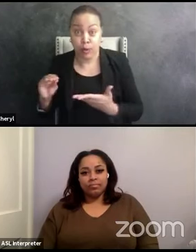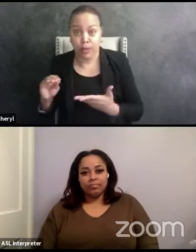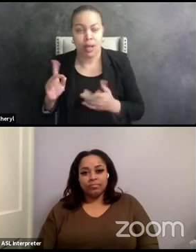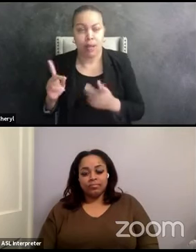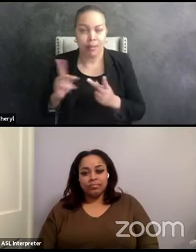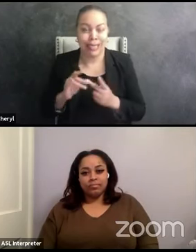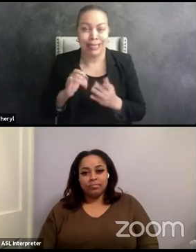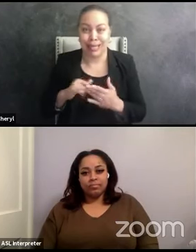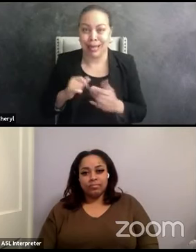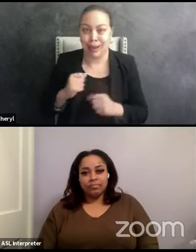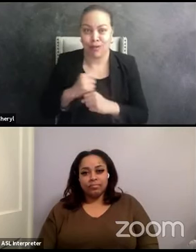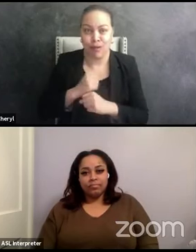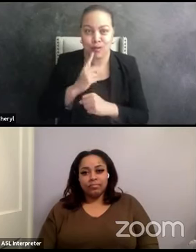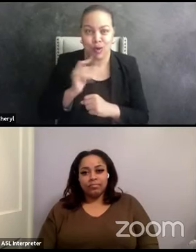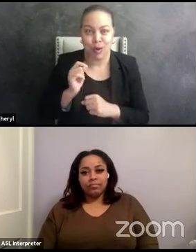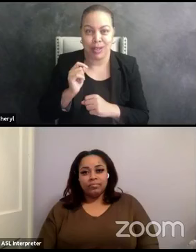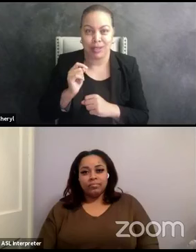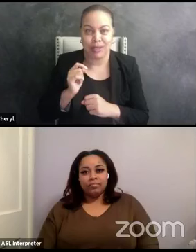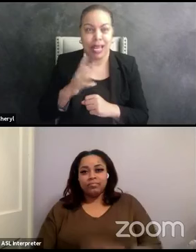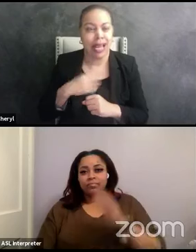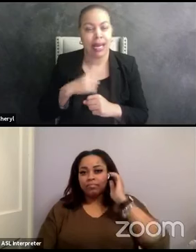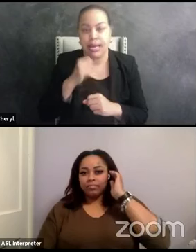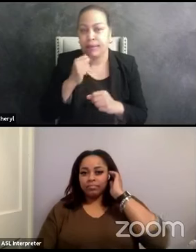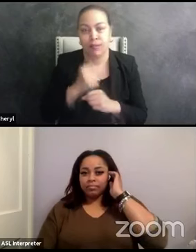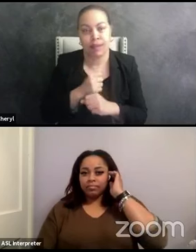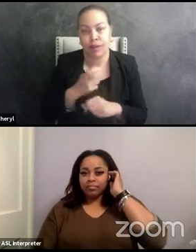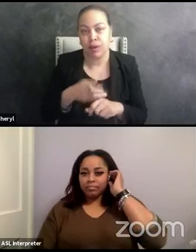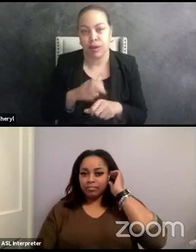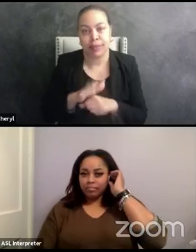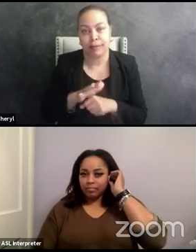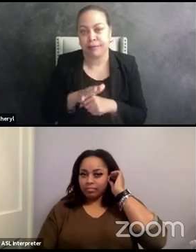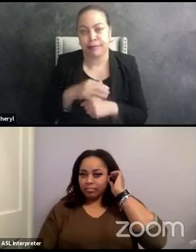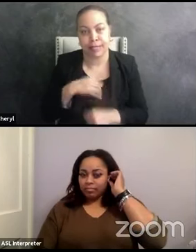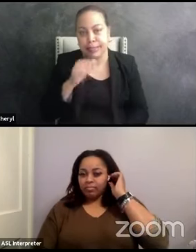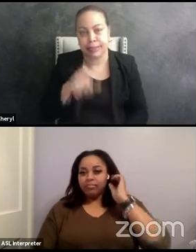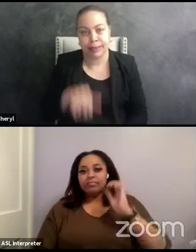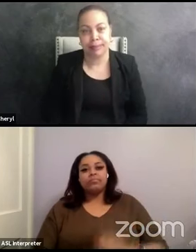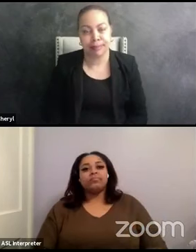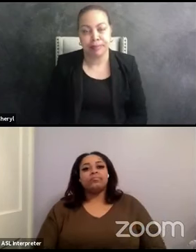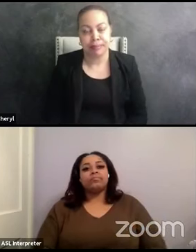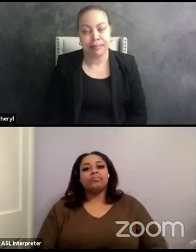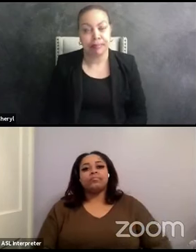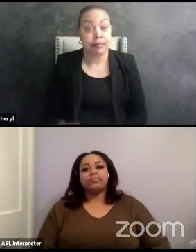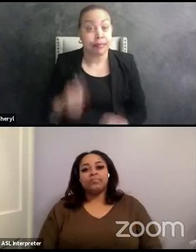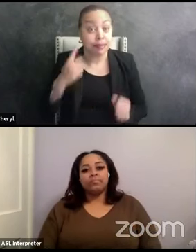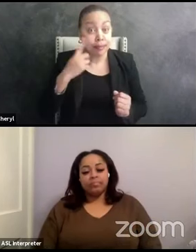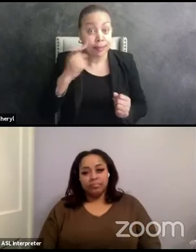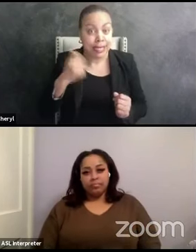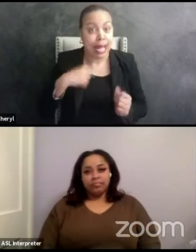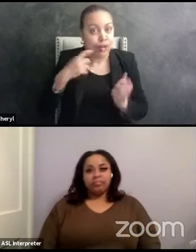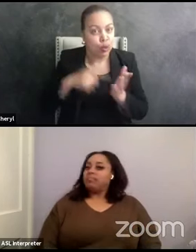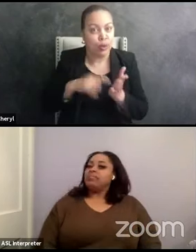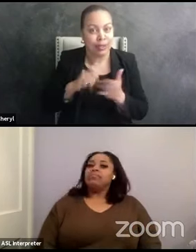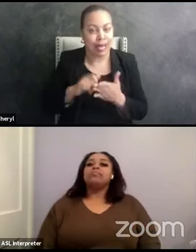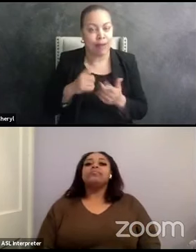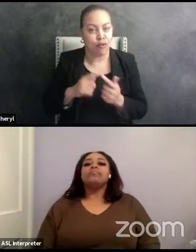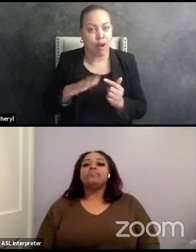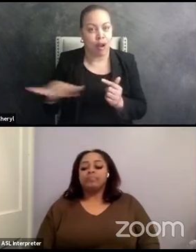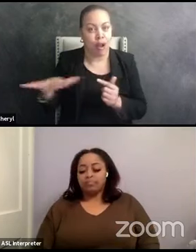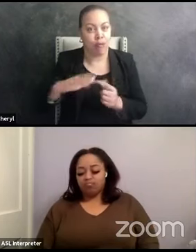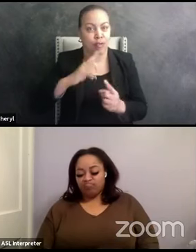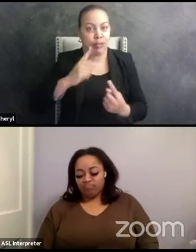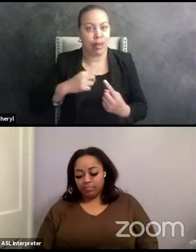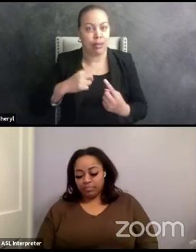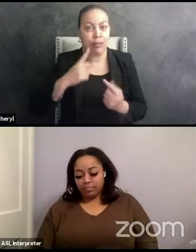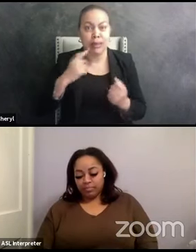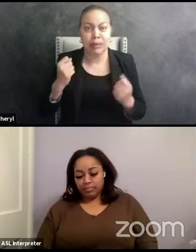it. And I didn't push hard enough. I did not. Because, and I'm seeing that in the response, because I am seeing how many white women